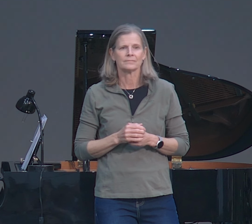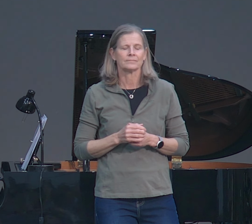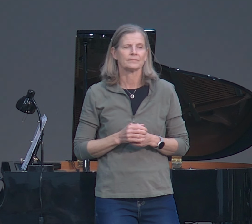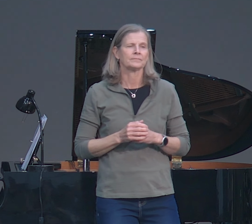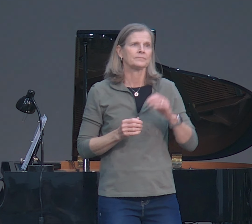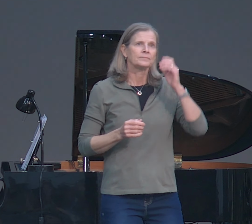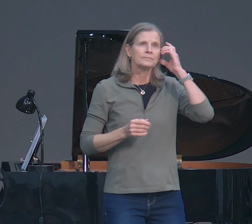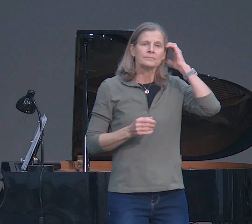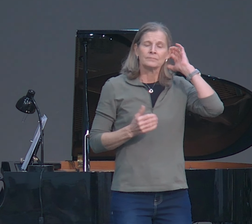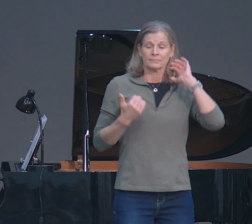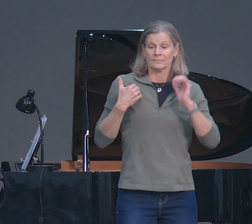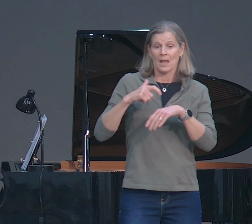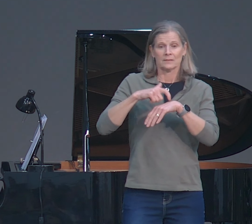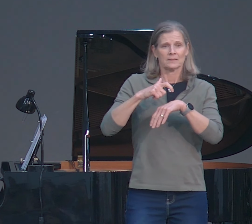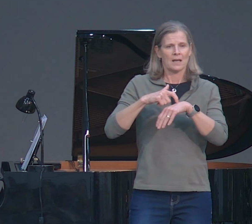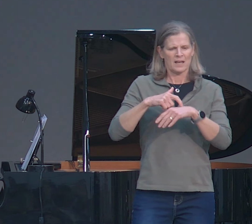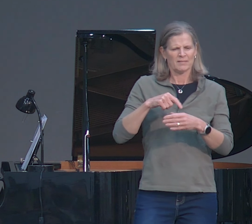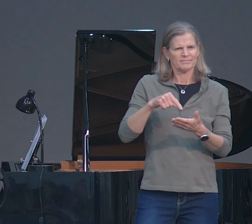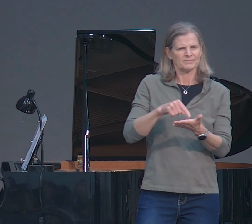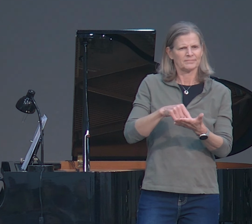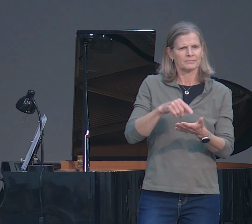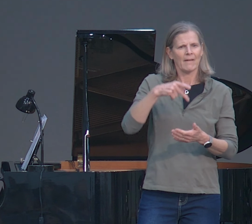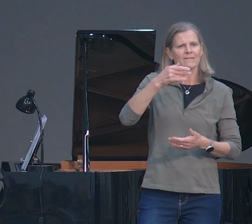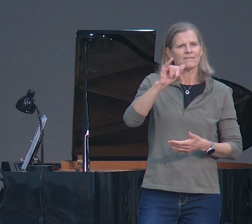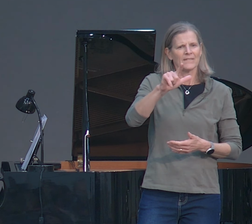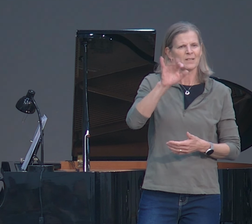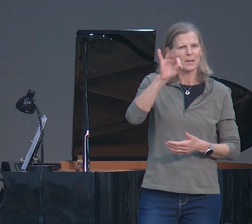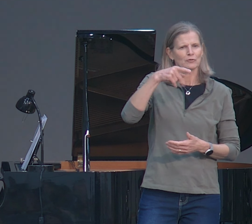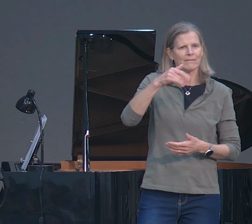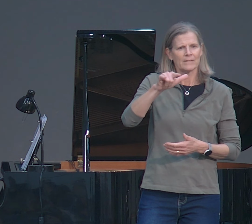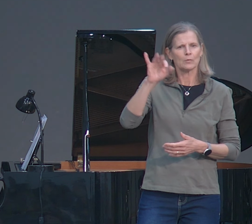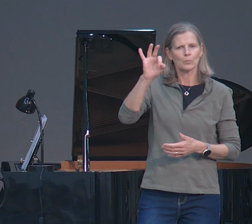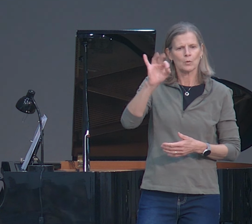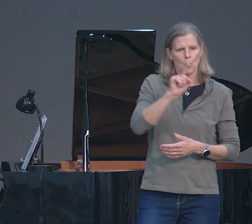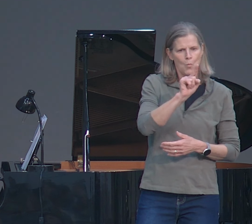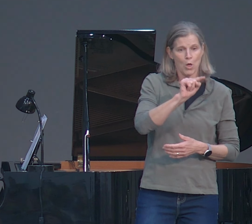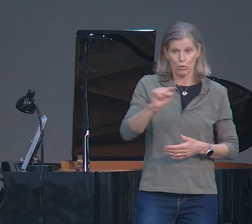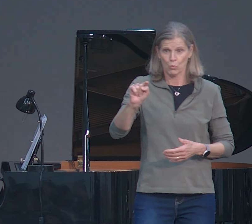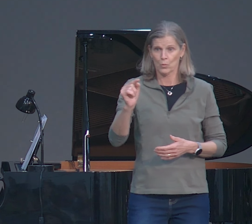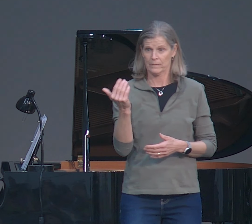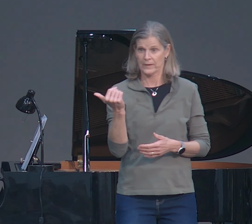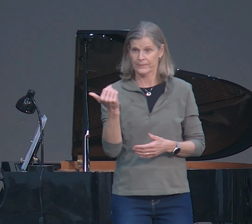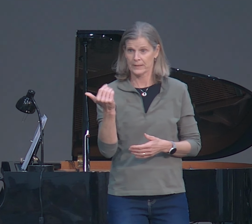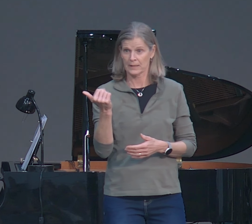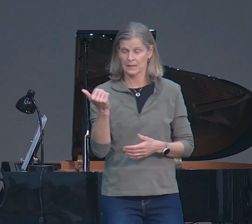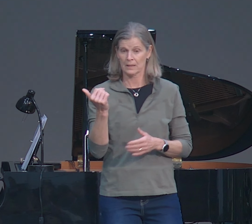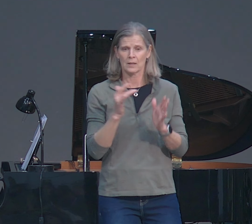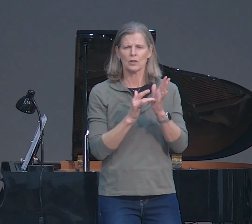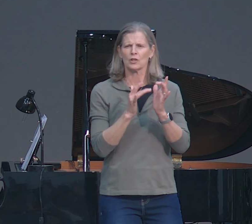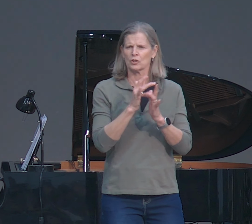Last time we were in this book, Pastor Phil preached verses 1 through 15, and we find Jesus